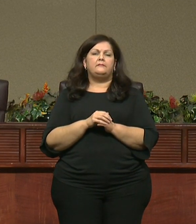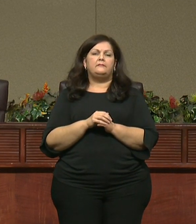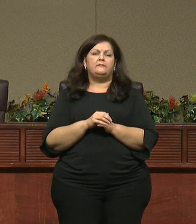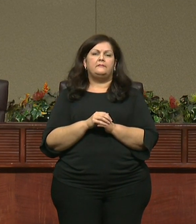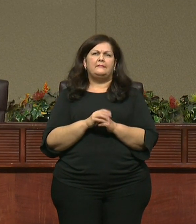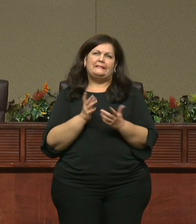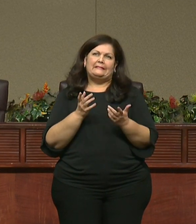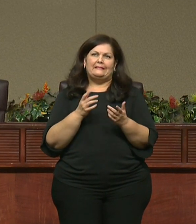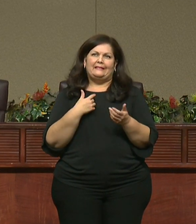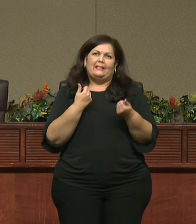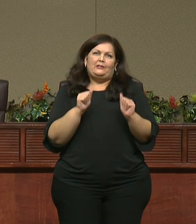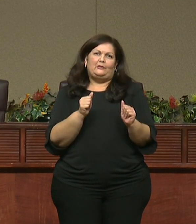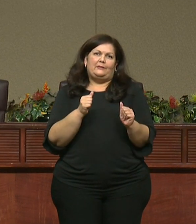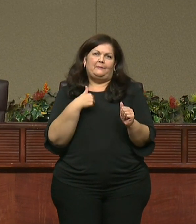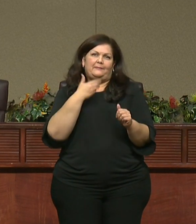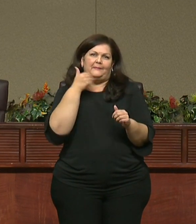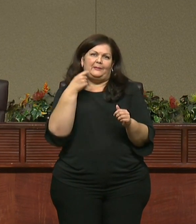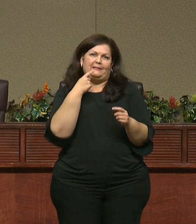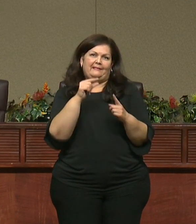I'm close, I